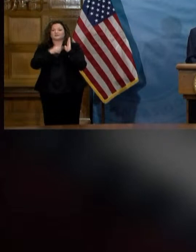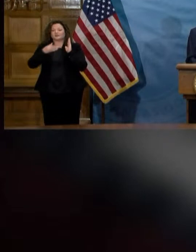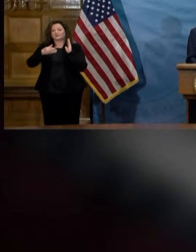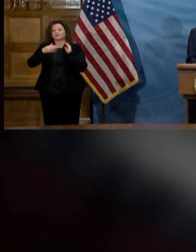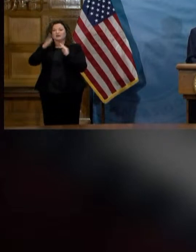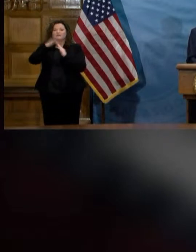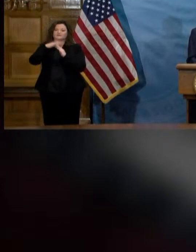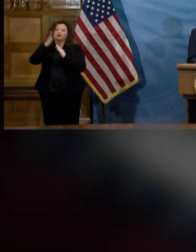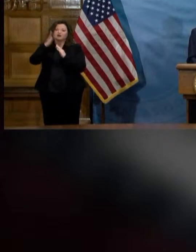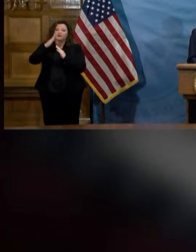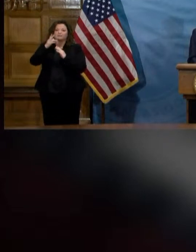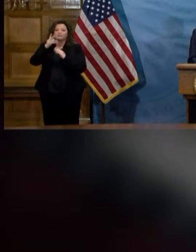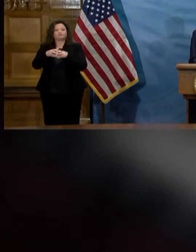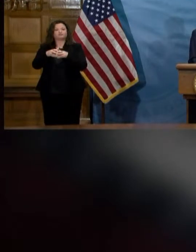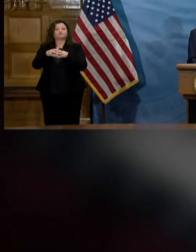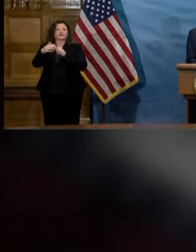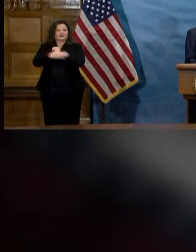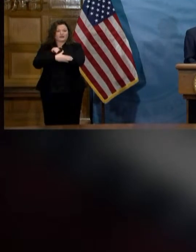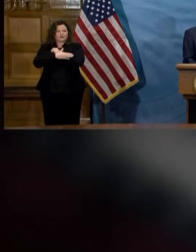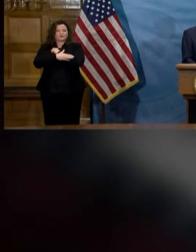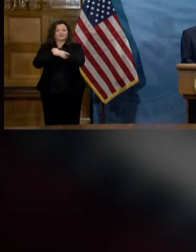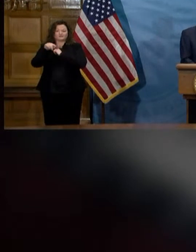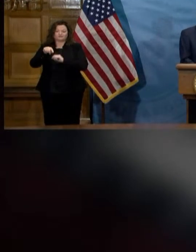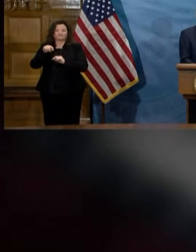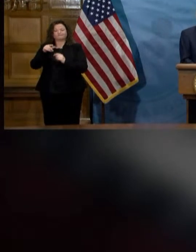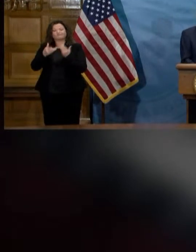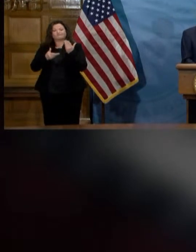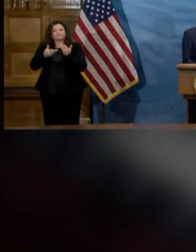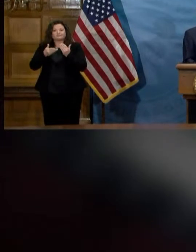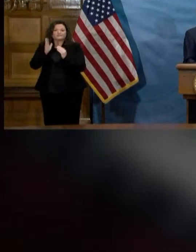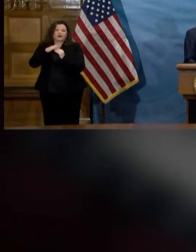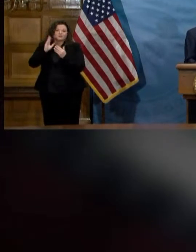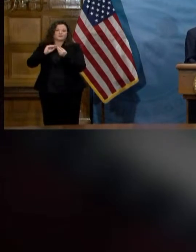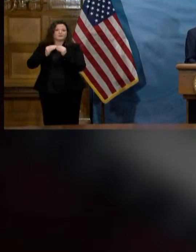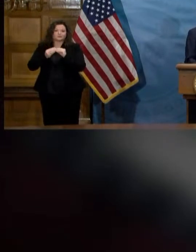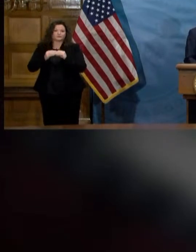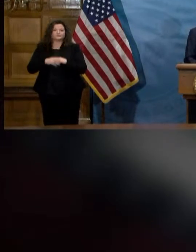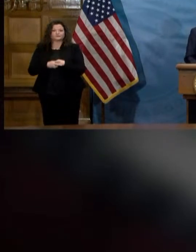population counties look to be in the top numbers.